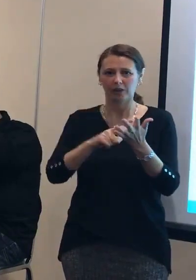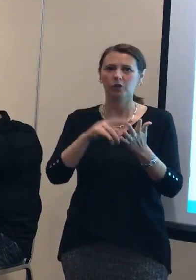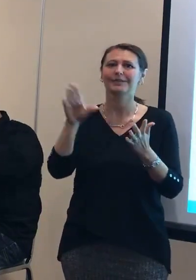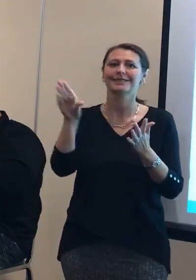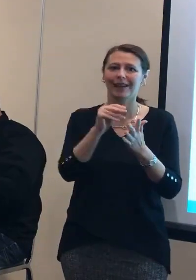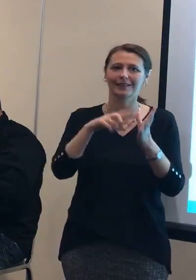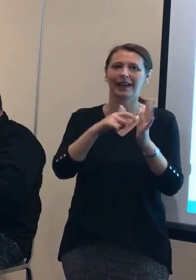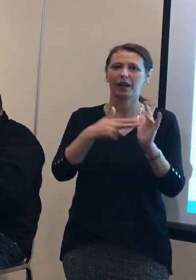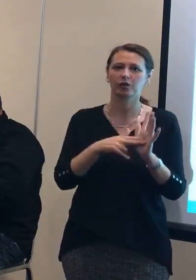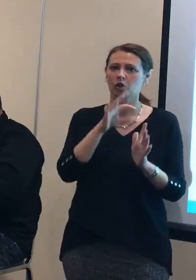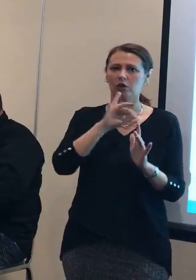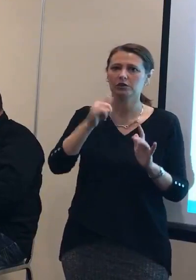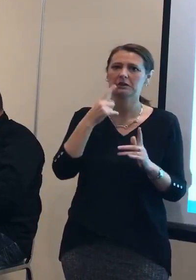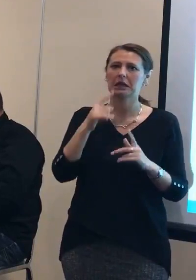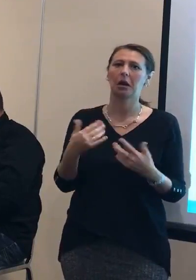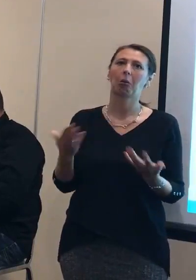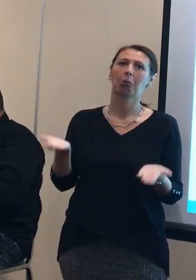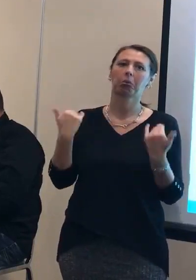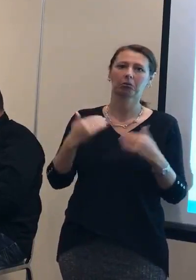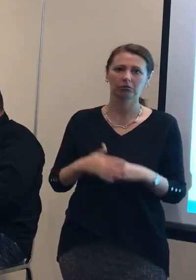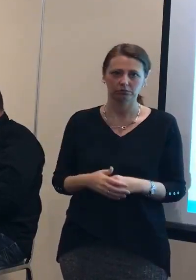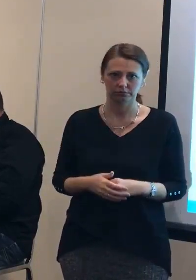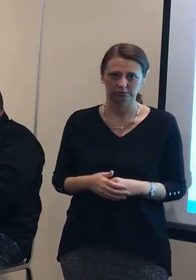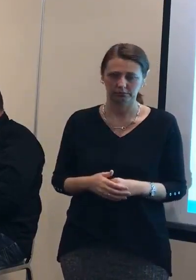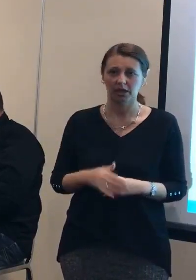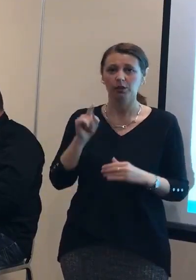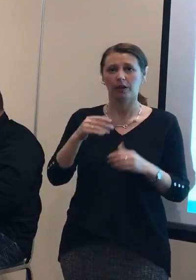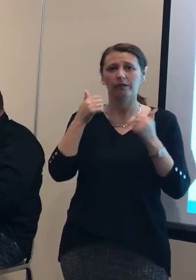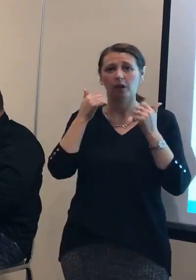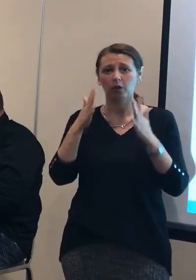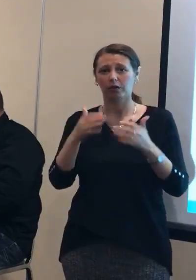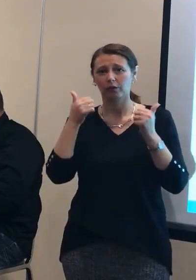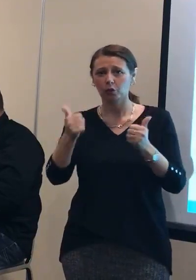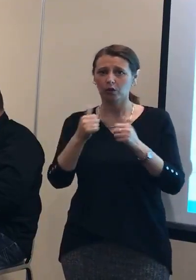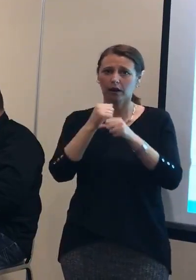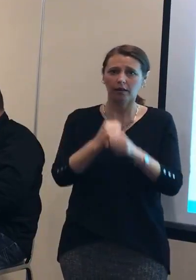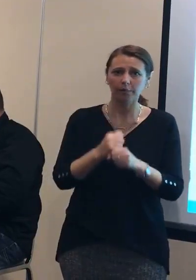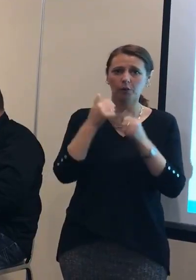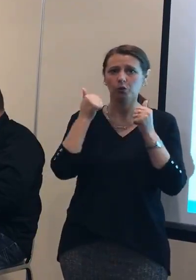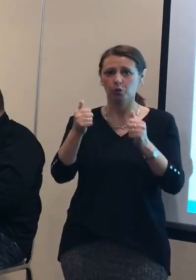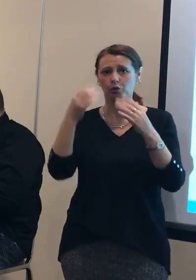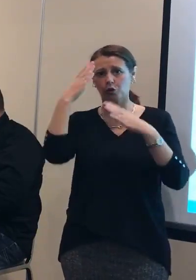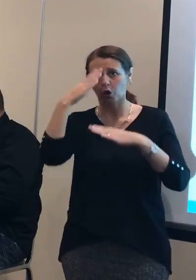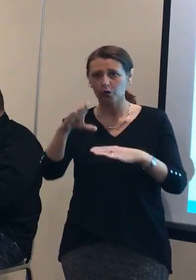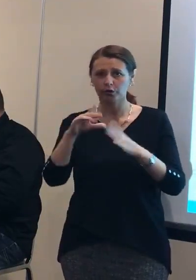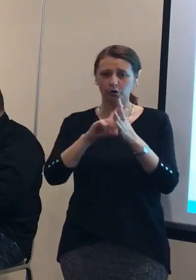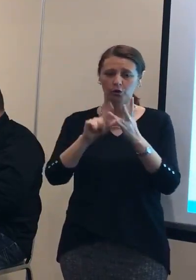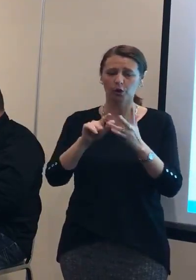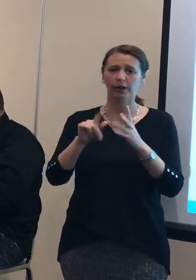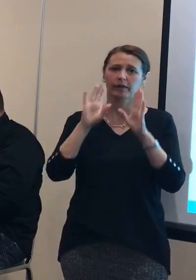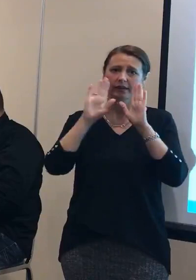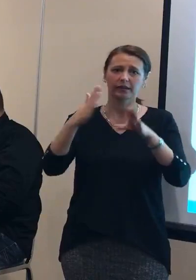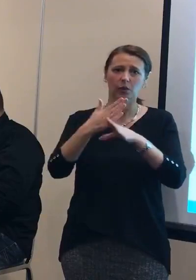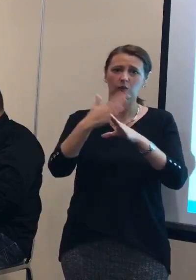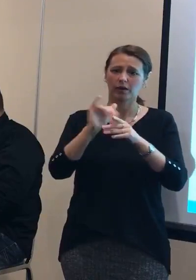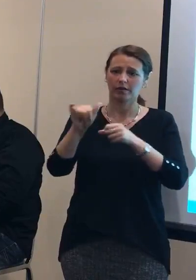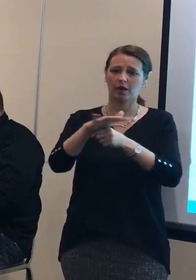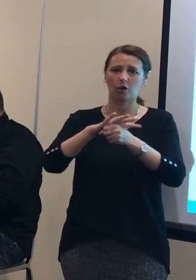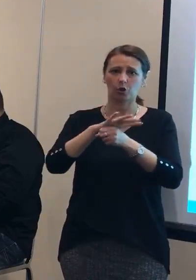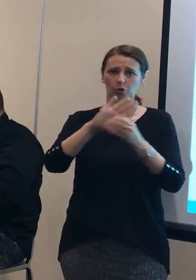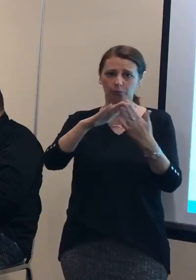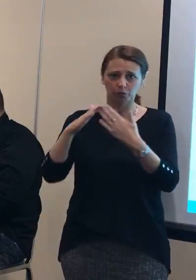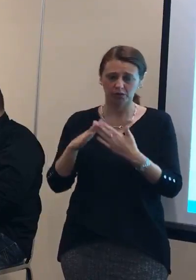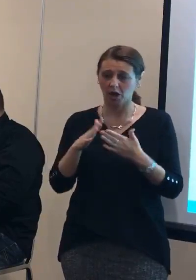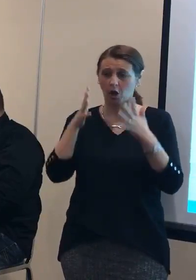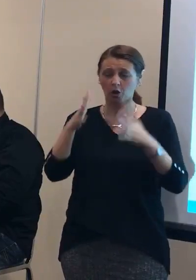action. So we've got a lot of great clubs and coaches who are doing fantastic work in their local community. A lot